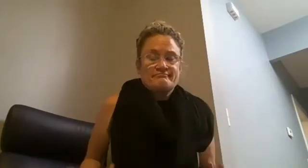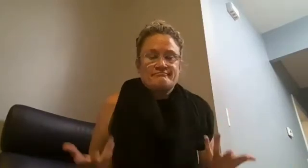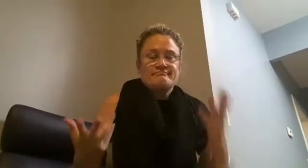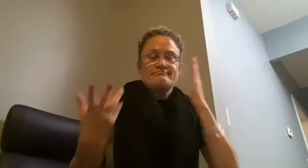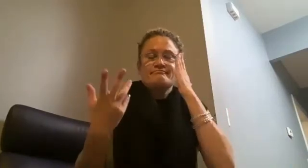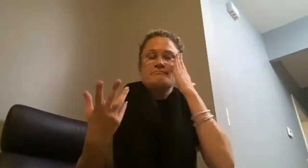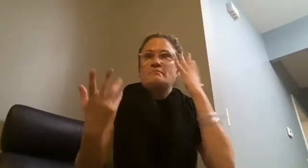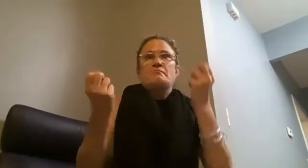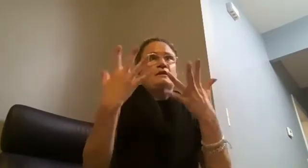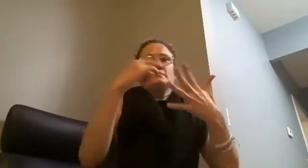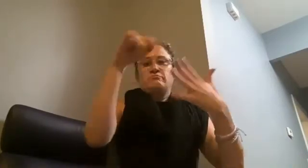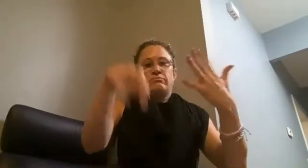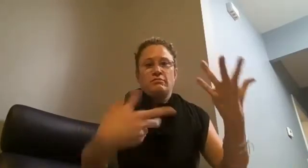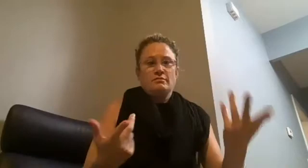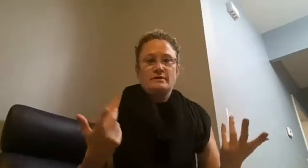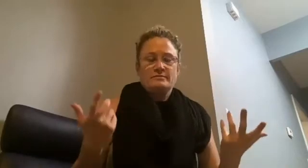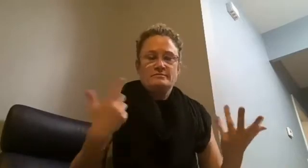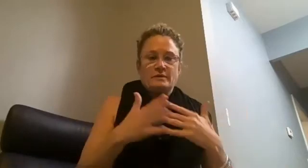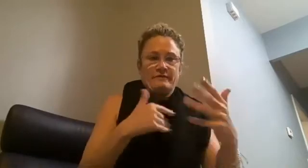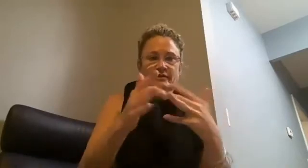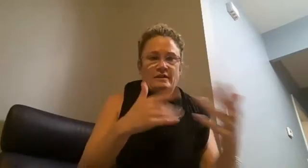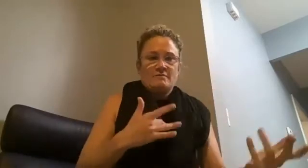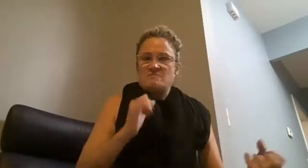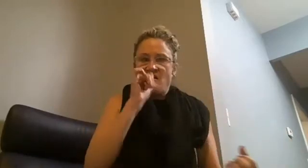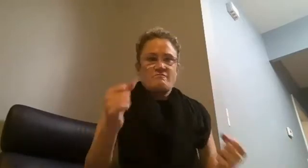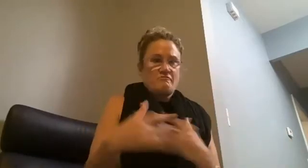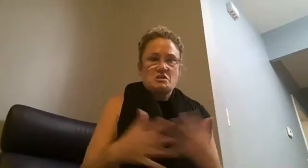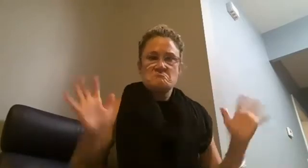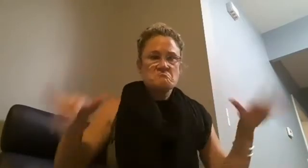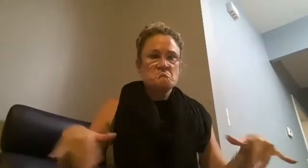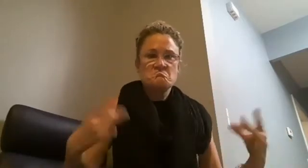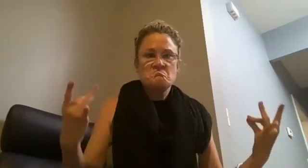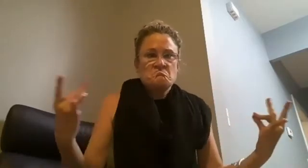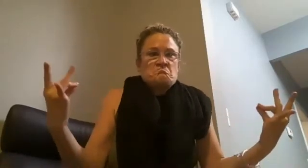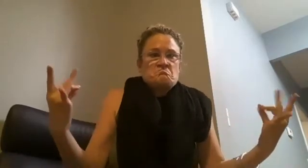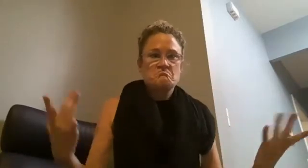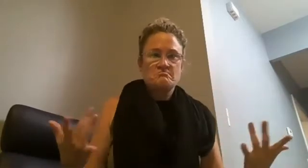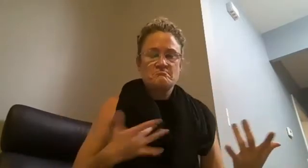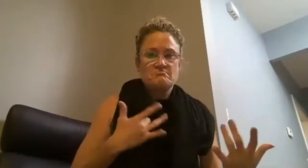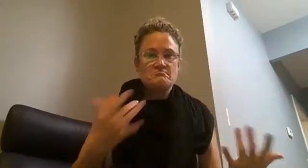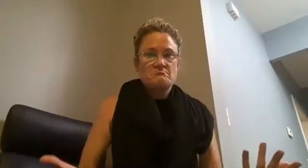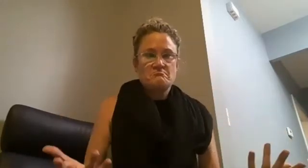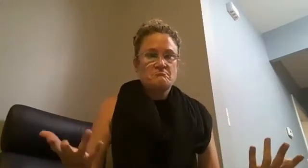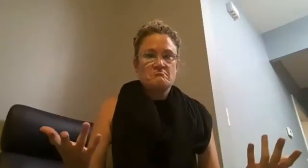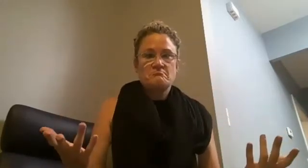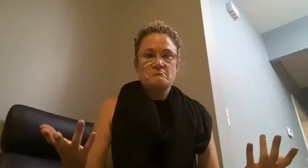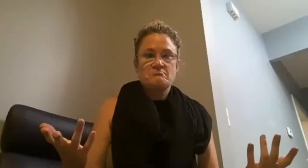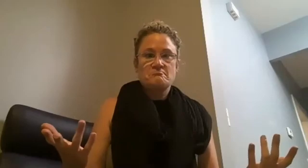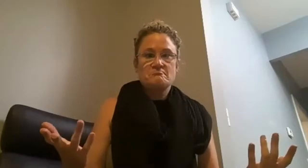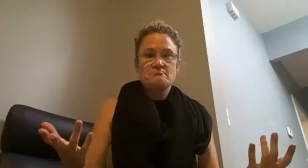ways. And for whatever reason, I don't feel afraid. Like I don't have that fear